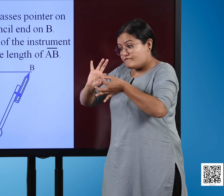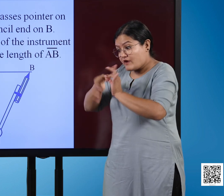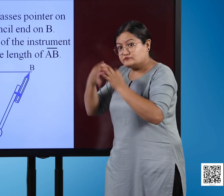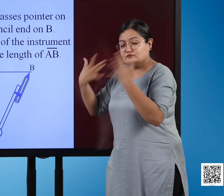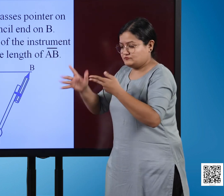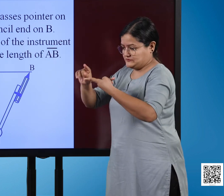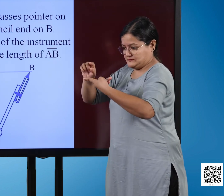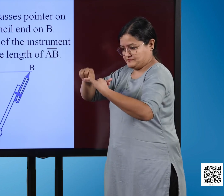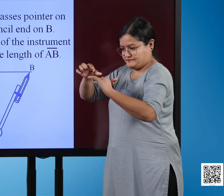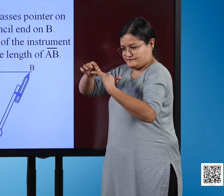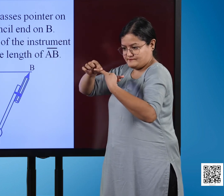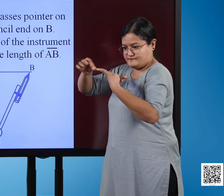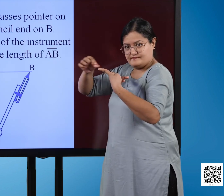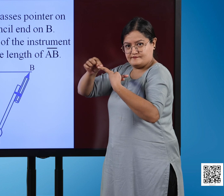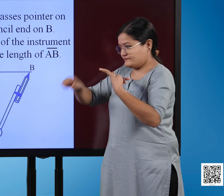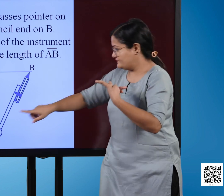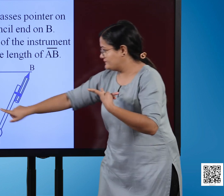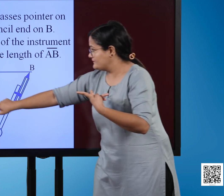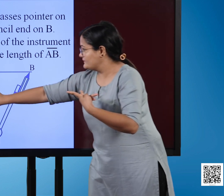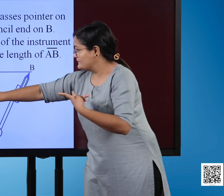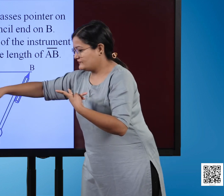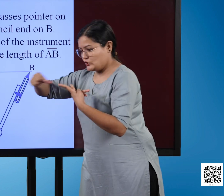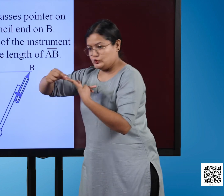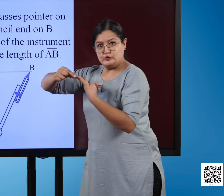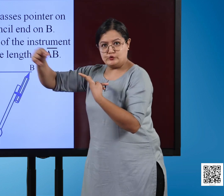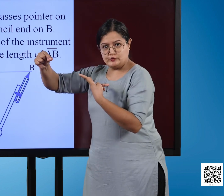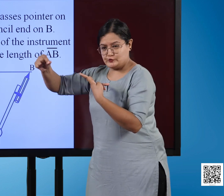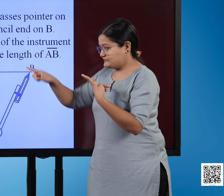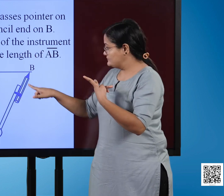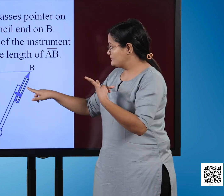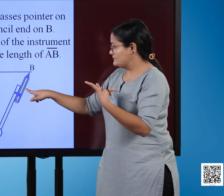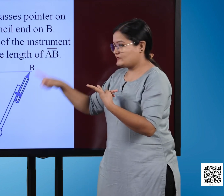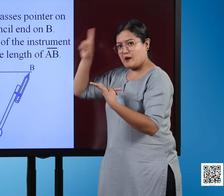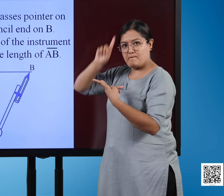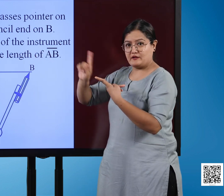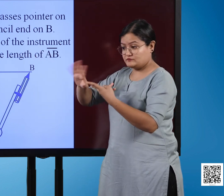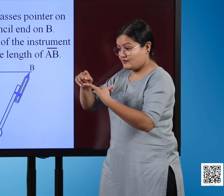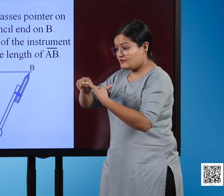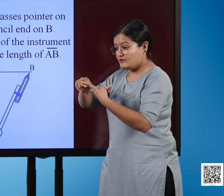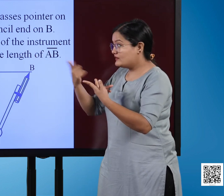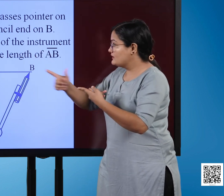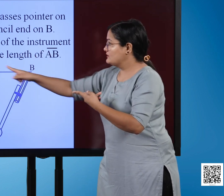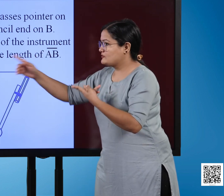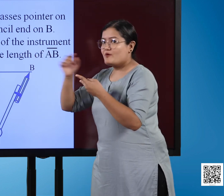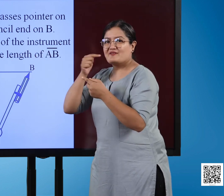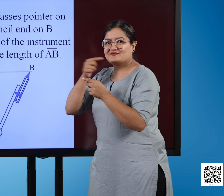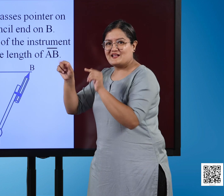the pencil end on B. The opening of the instrument now gives the length of line segment AB.